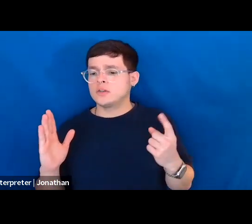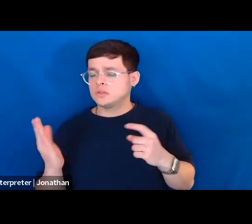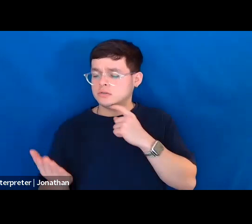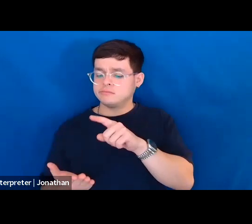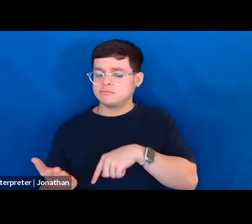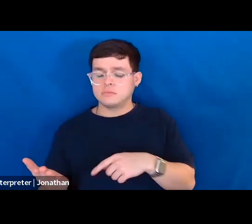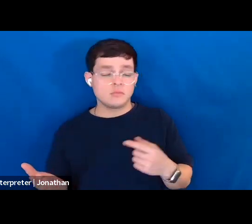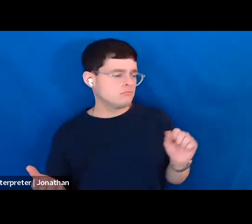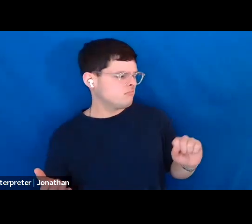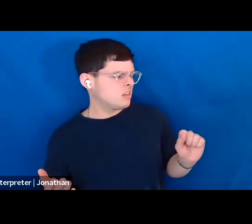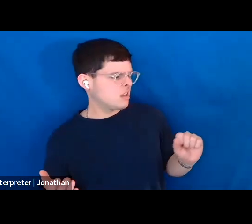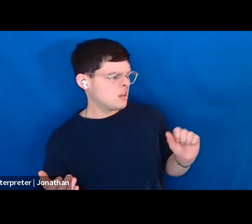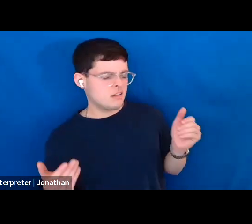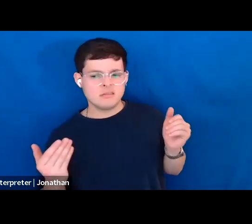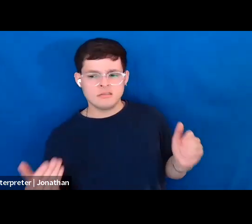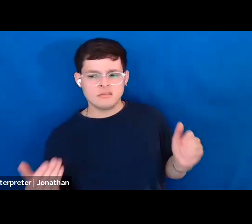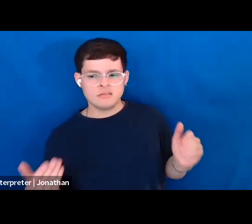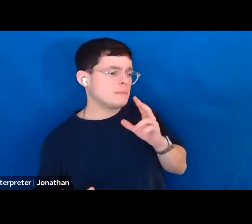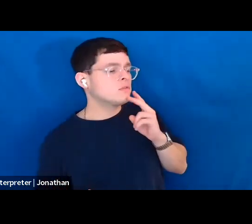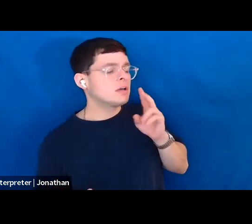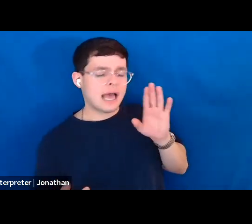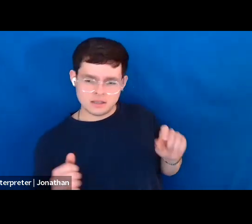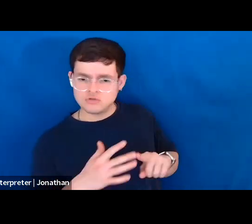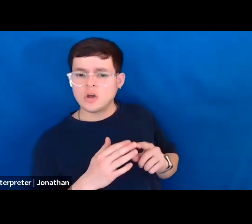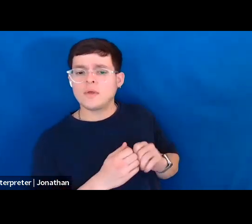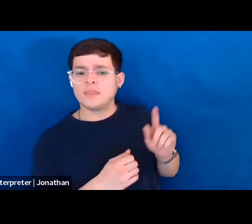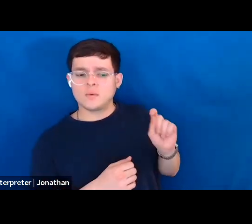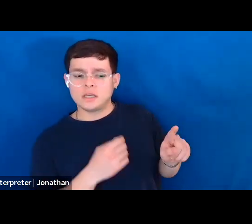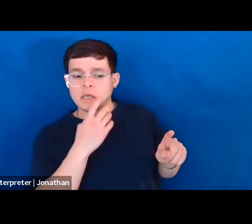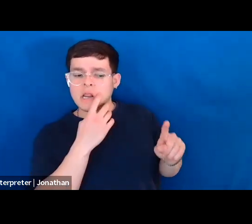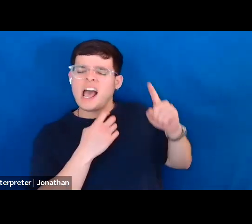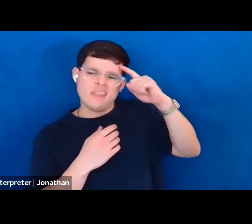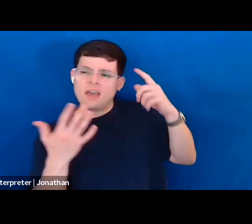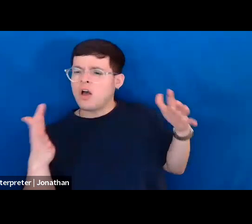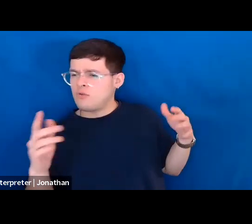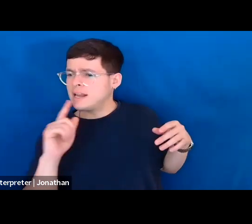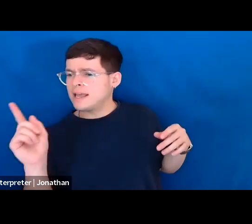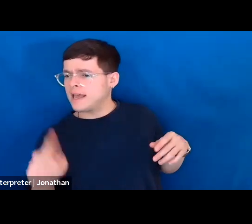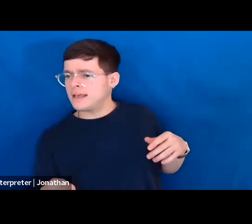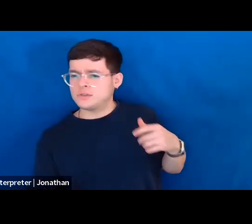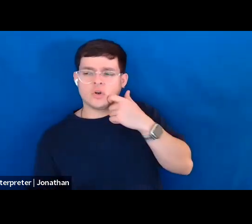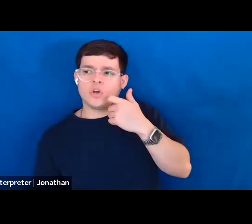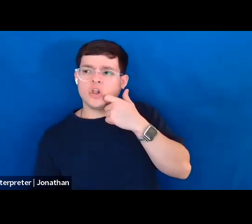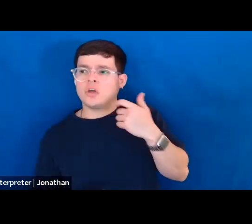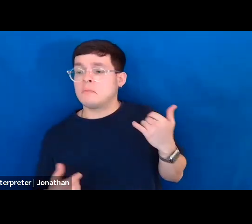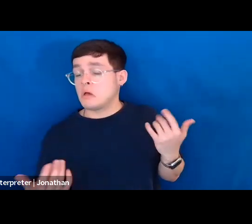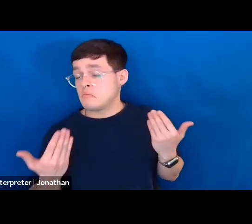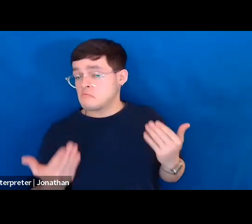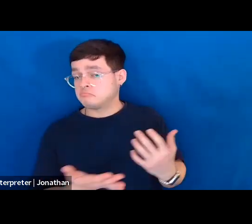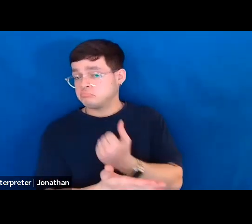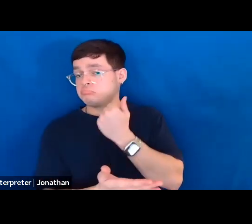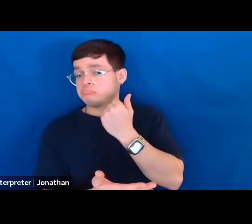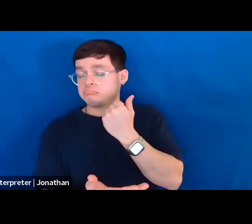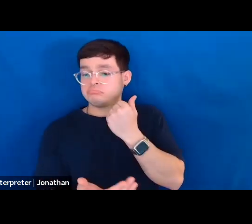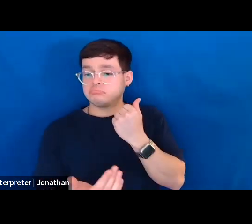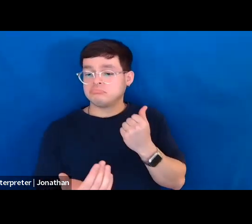And, Stephen, I can start with one of the questions that I think was answered in the Q&A earlier, but it might be worth addressing